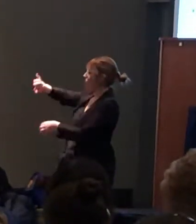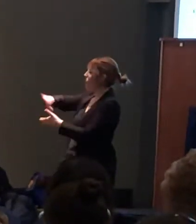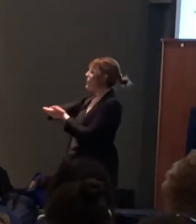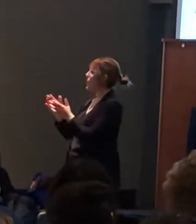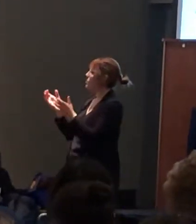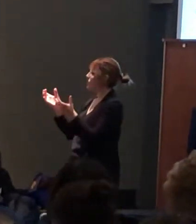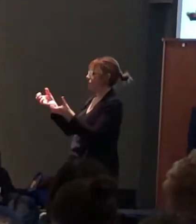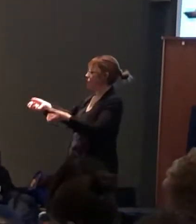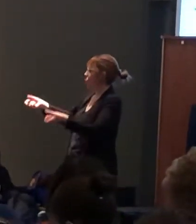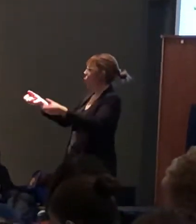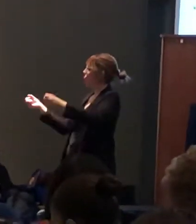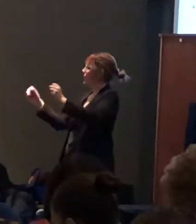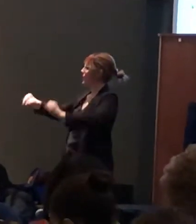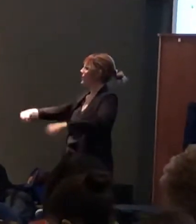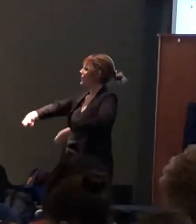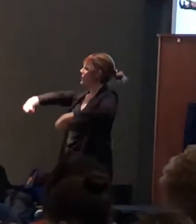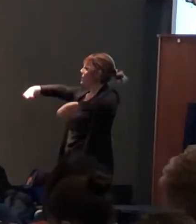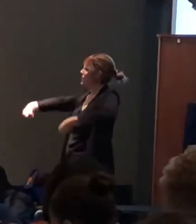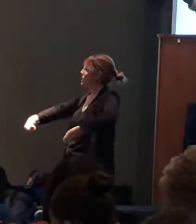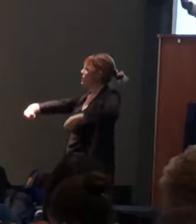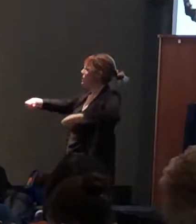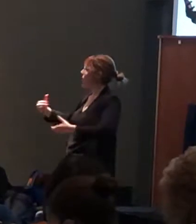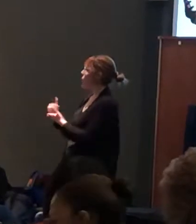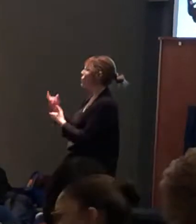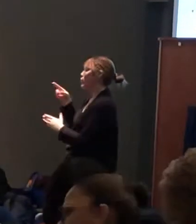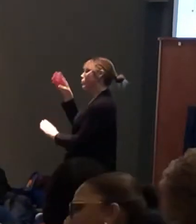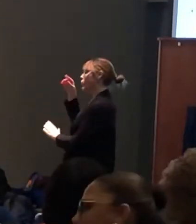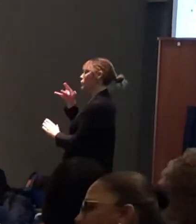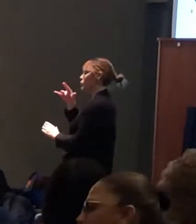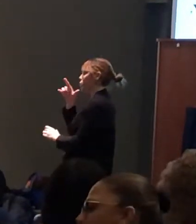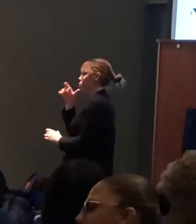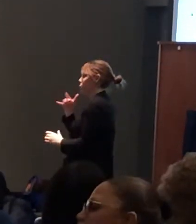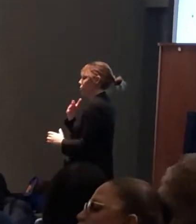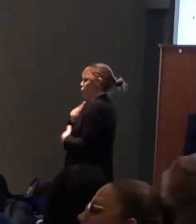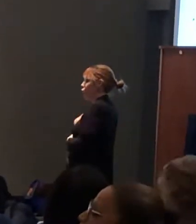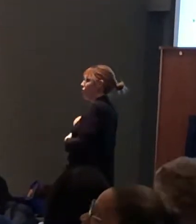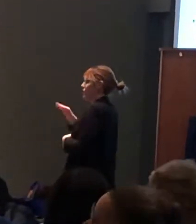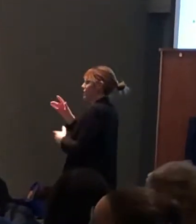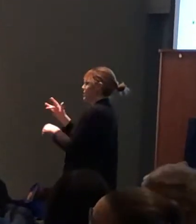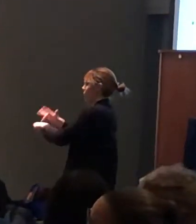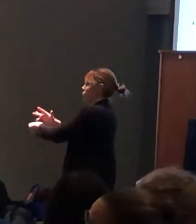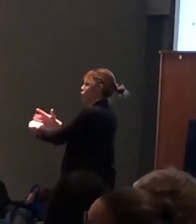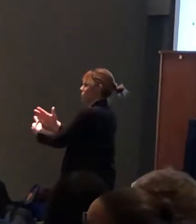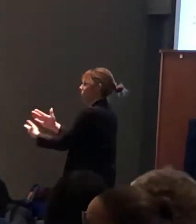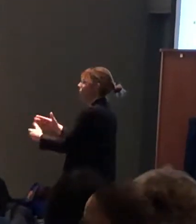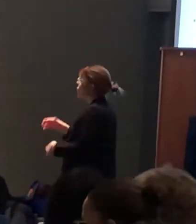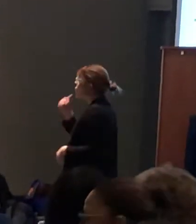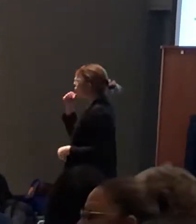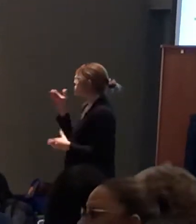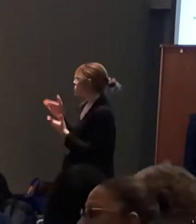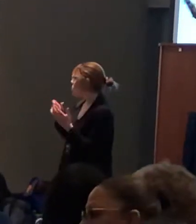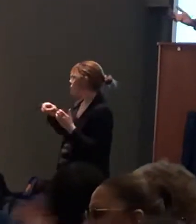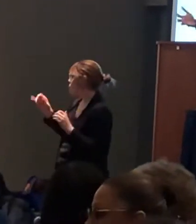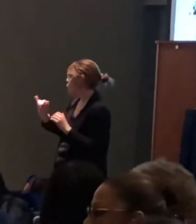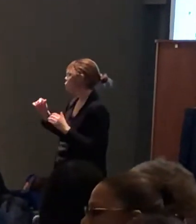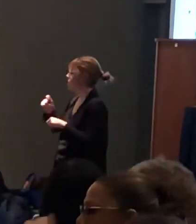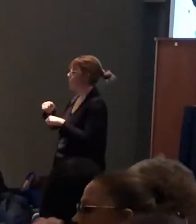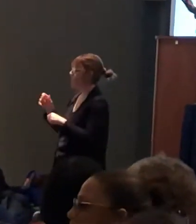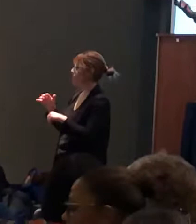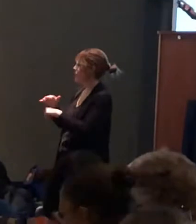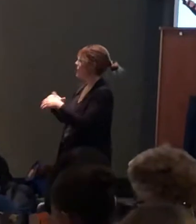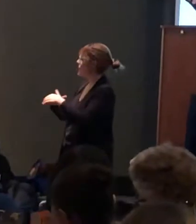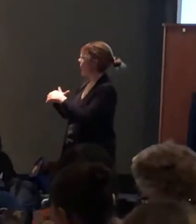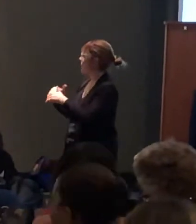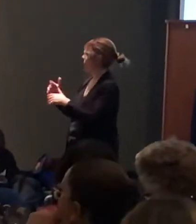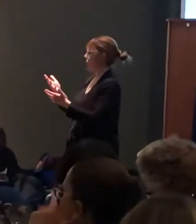right? Yeah. It helps with that heaviness, that tactile that boys need. And some of the girls need that as well. They need that tactile,